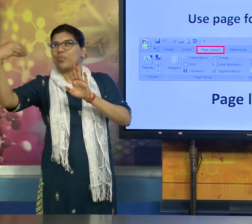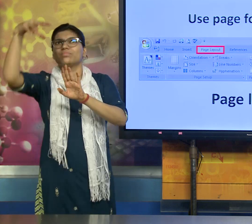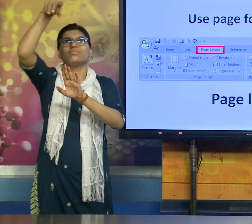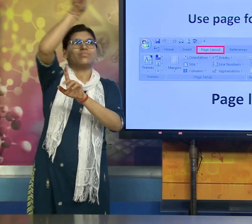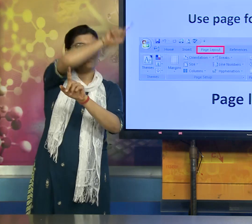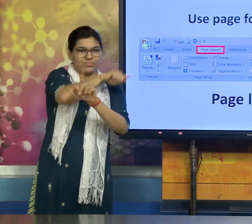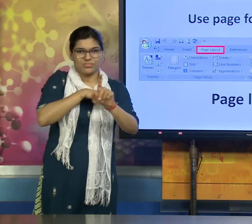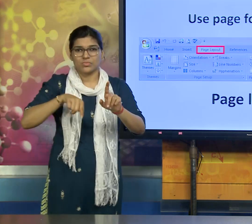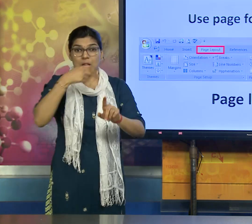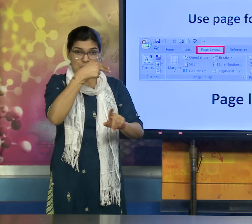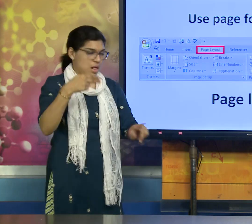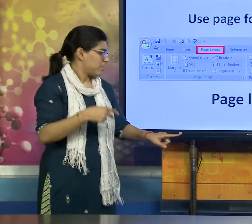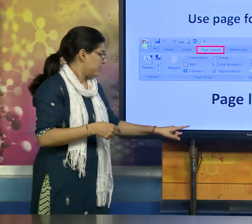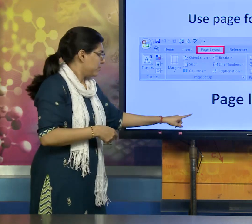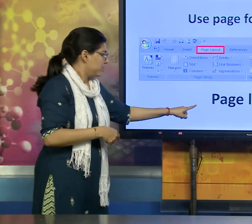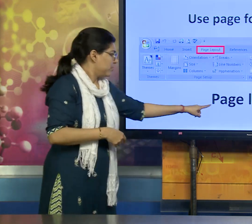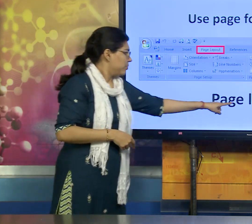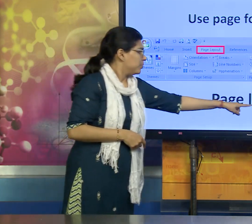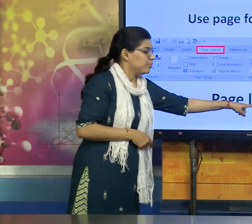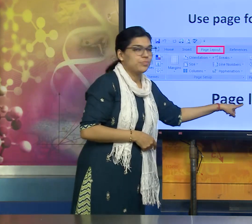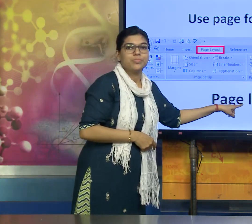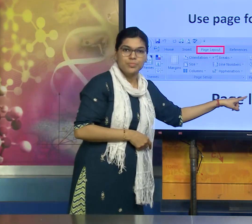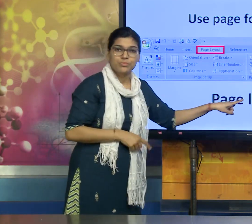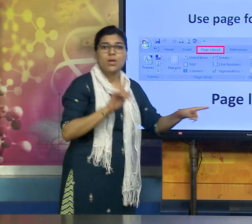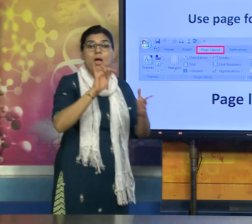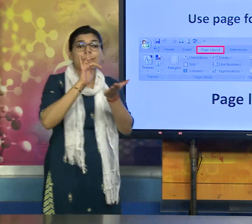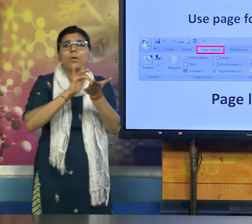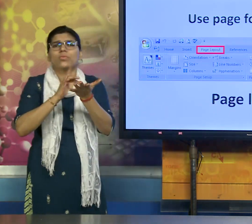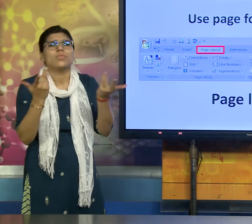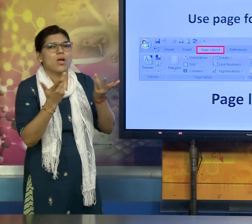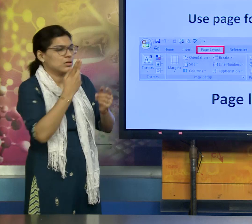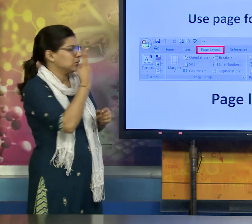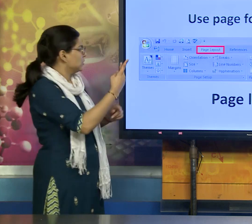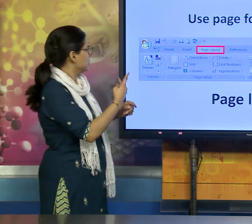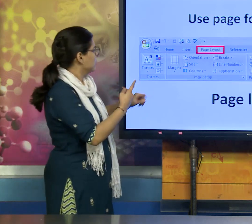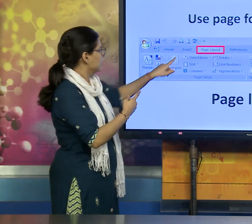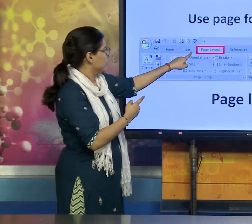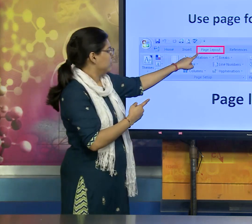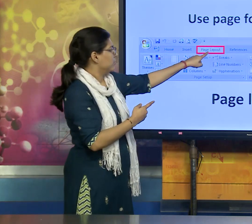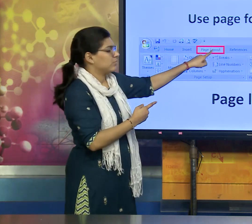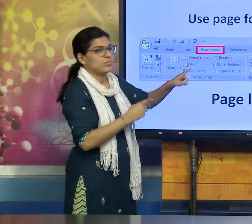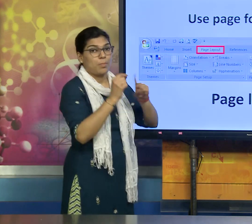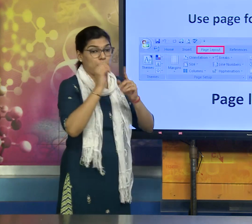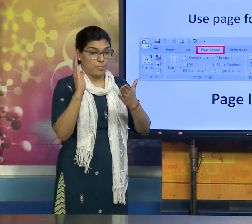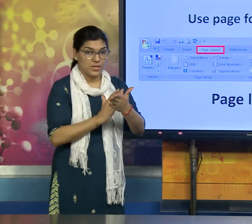You all may use different kind of pages, but the page you want in your layout